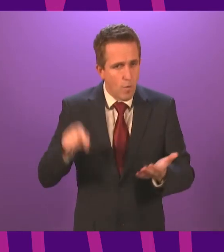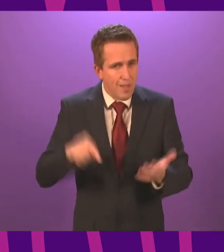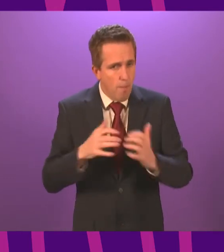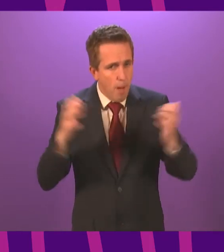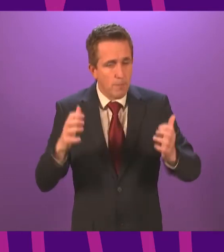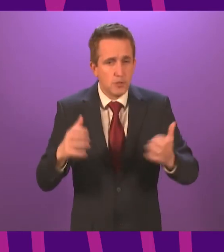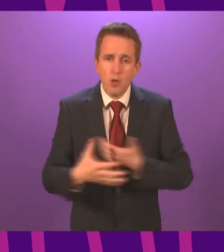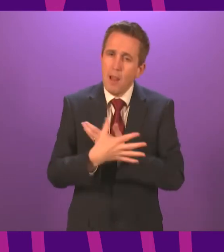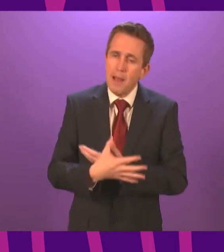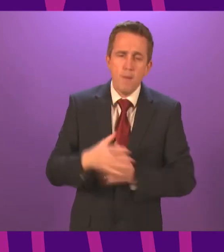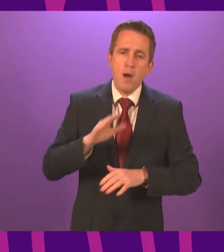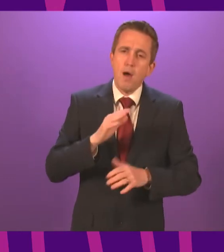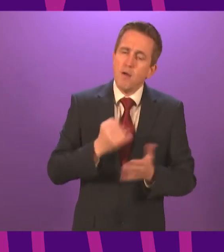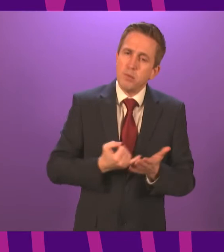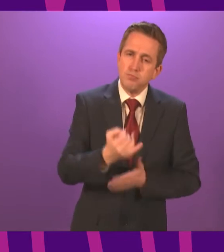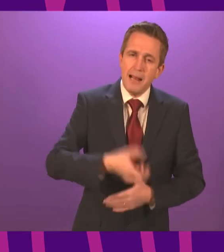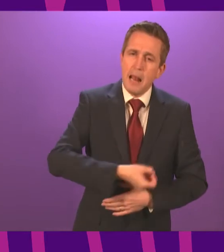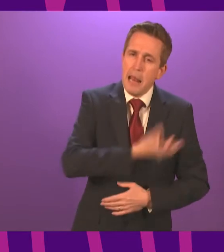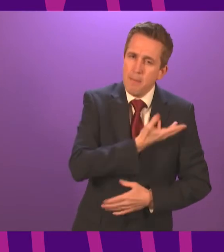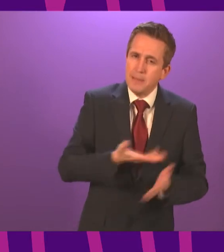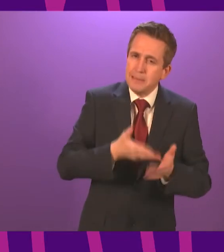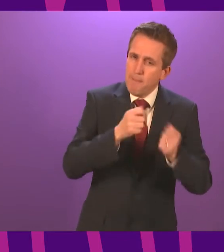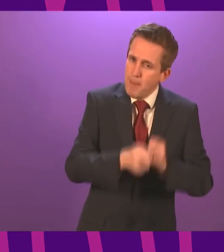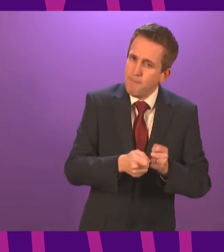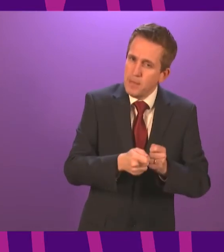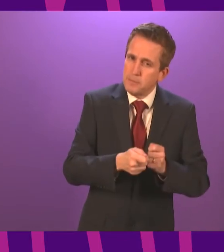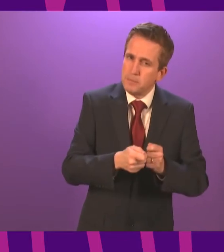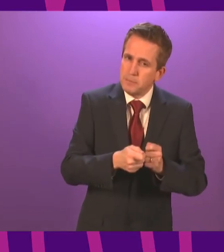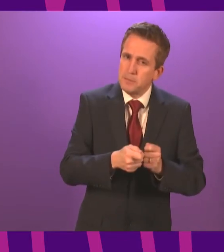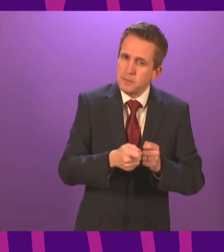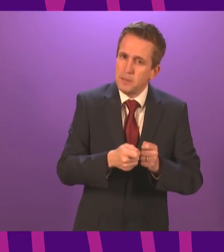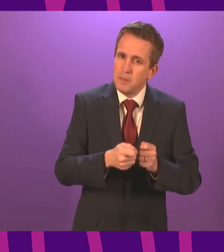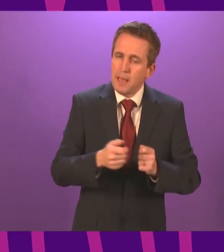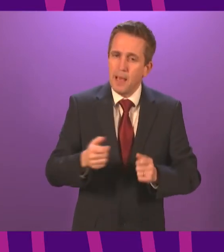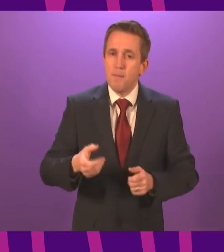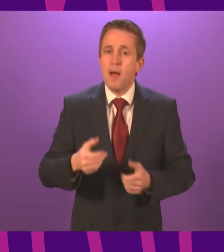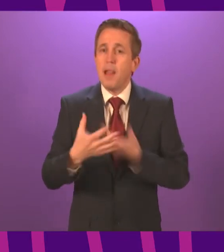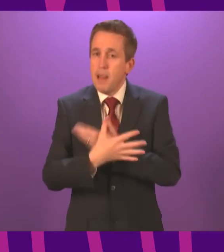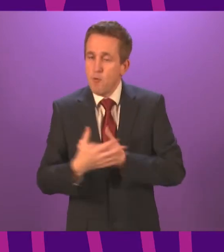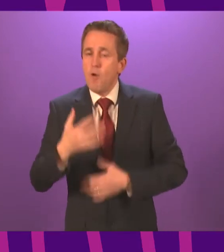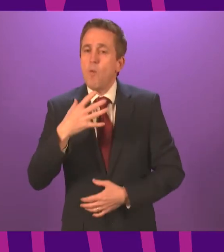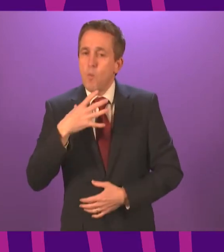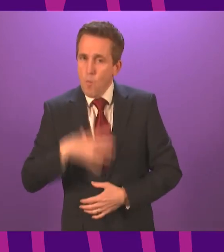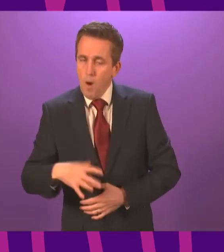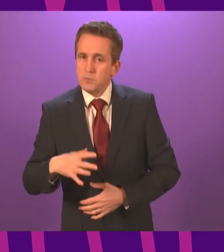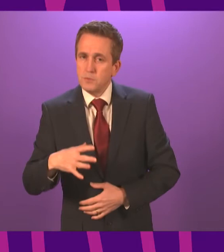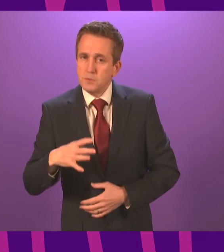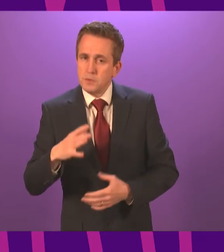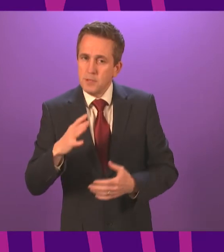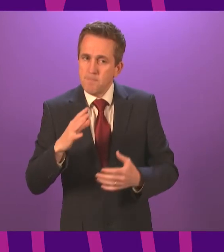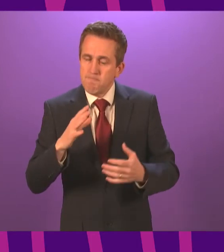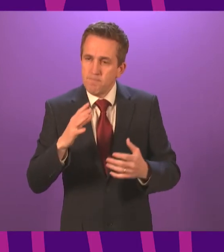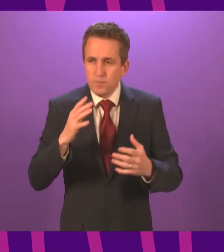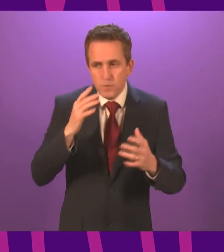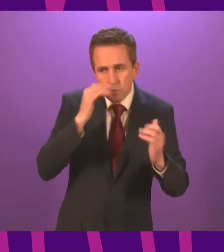won't vote for Labour's amendment, but we do, not just now, but we do want a clear indication that this